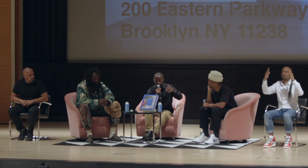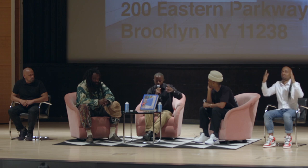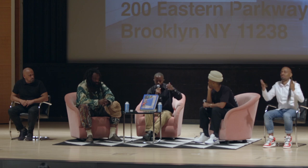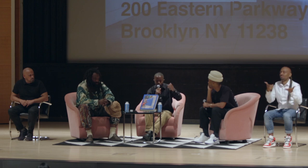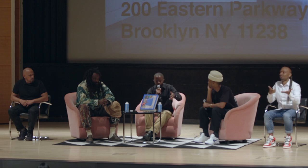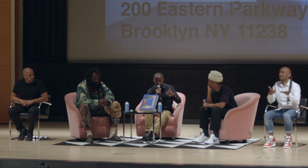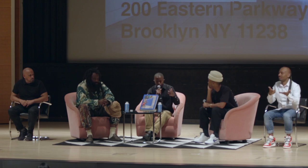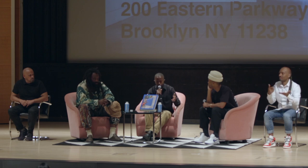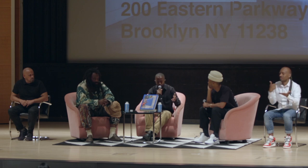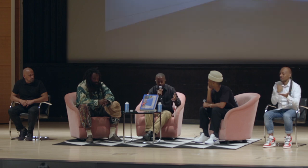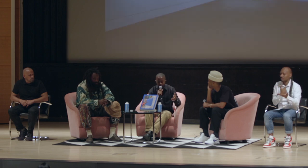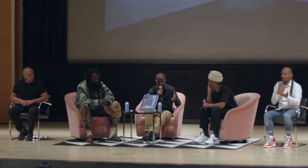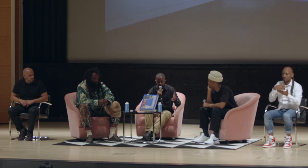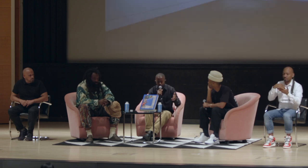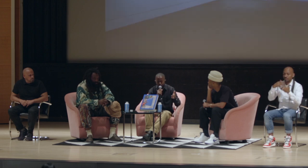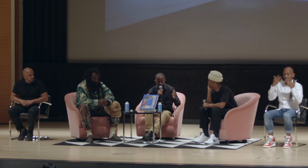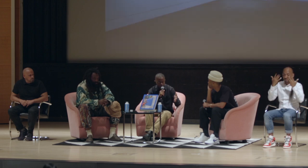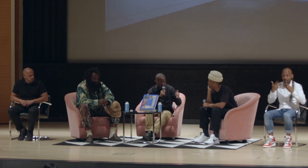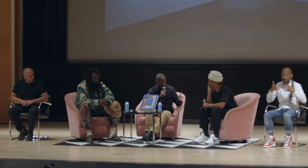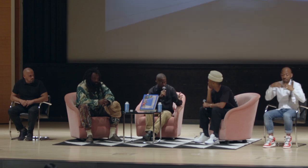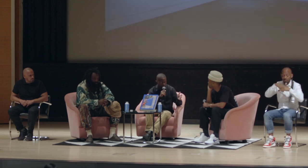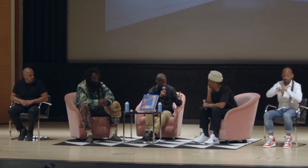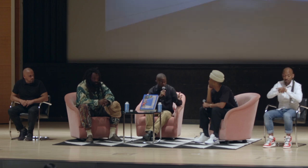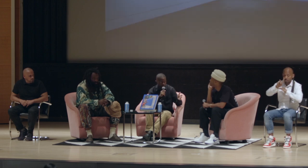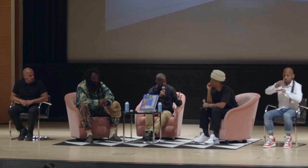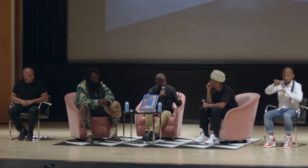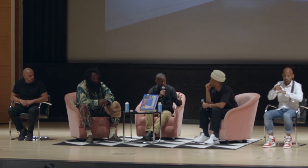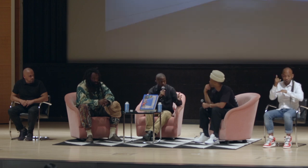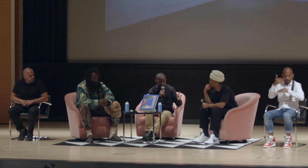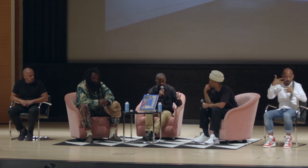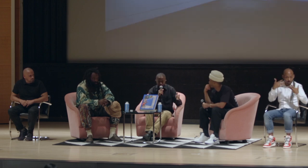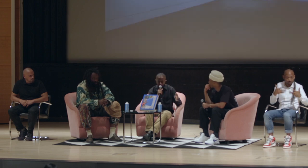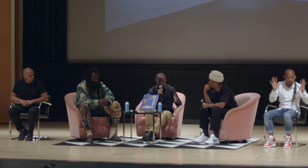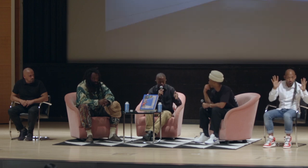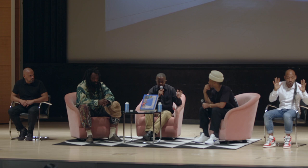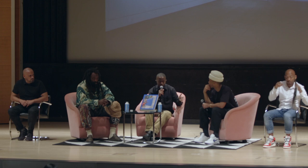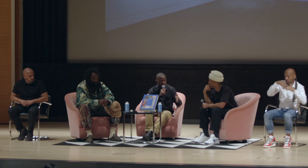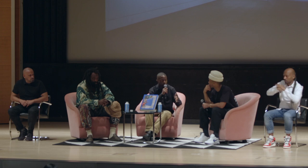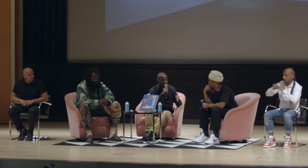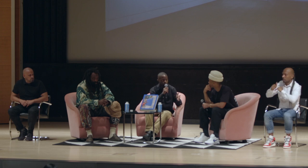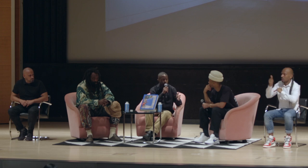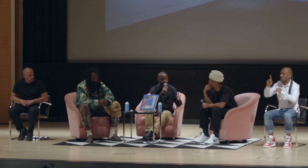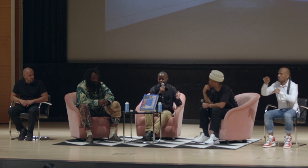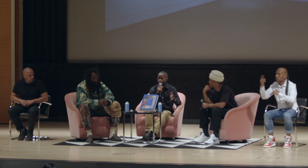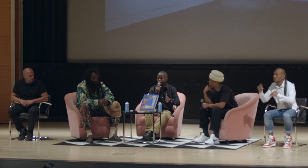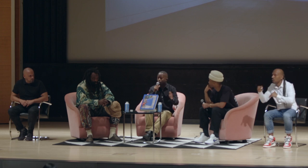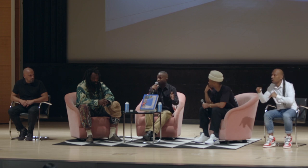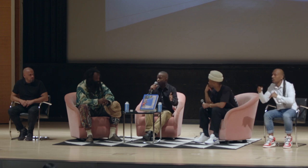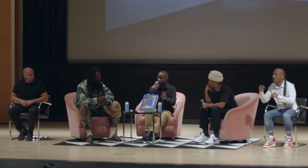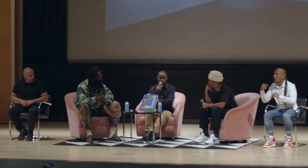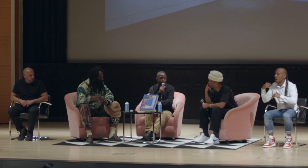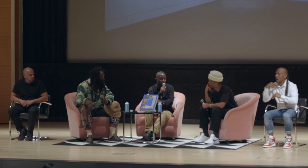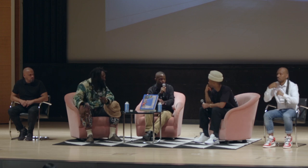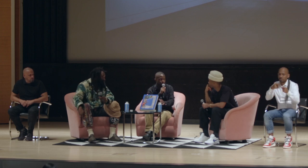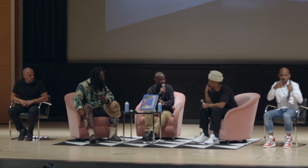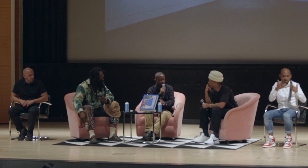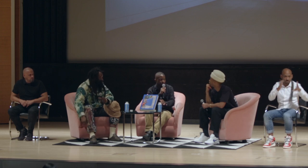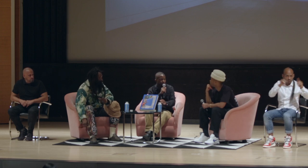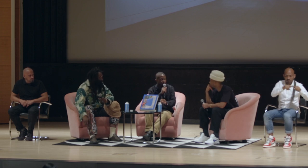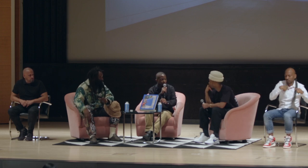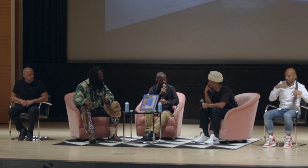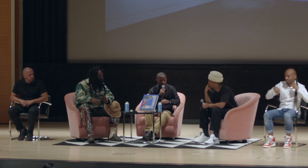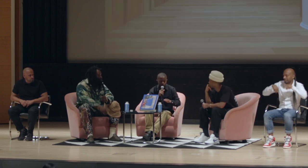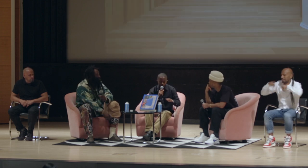You know, we would enter projects and then enter another project. And when I'm tired of another project, I'm running away to another